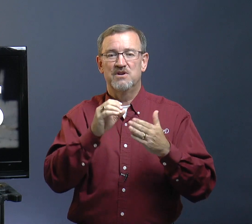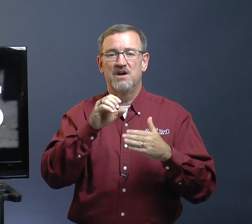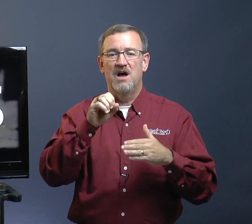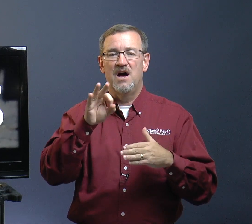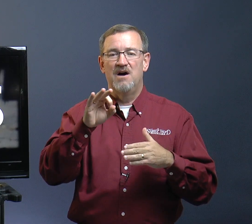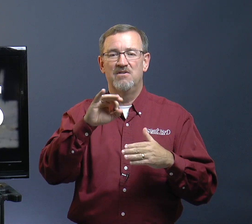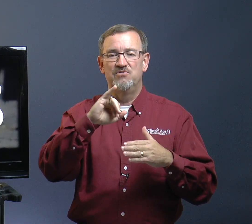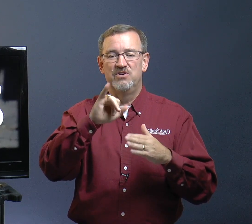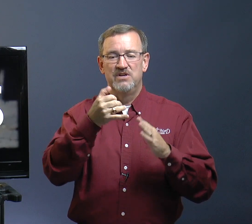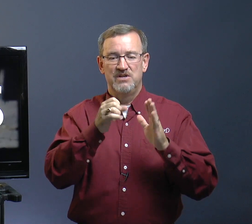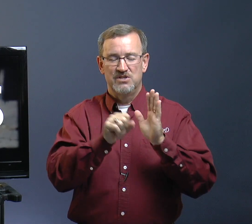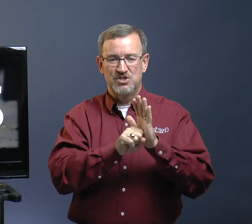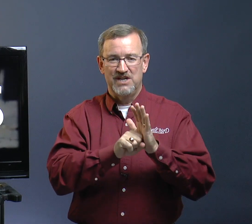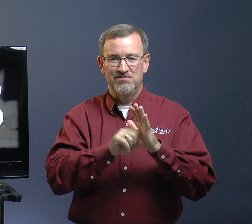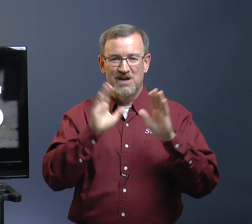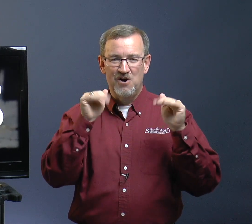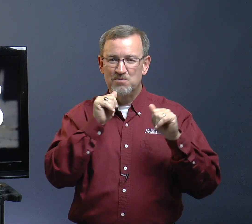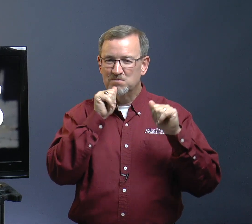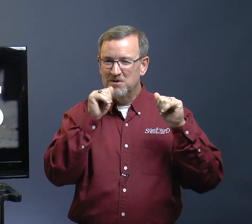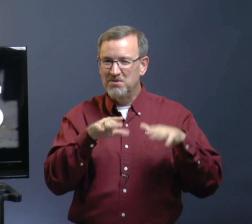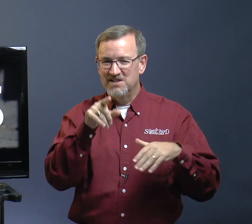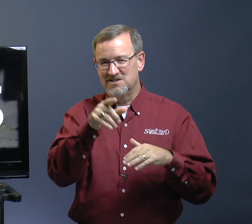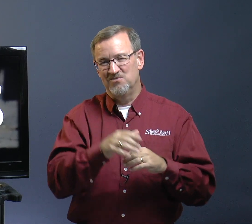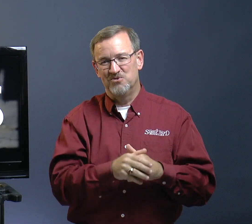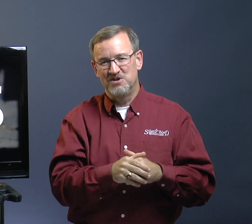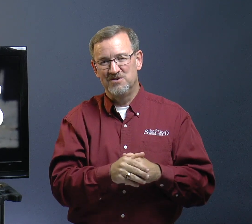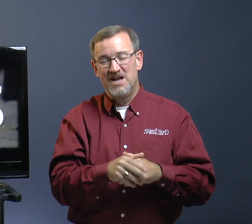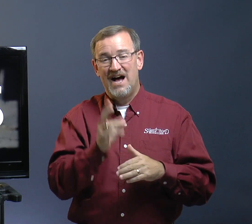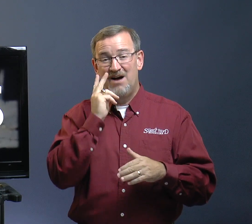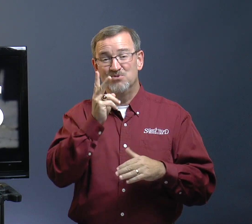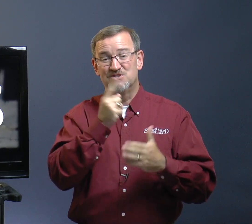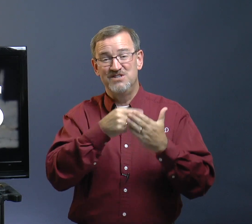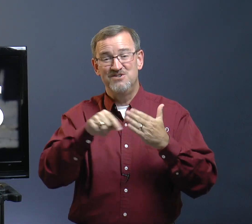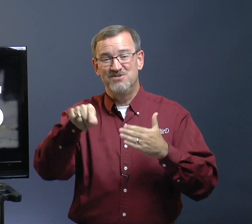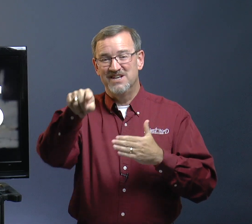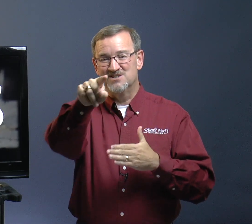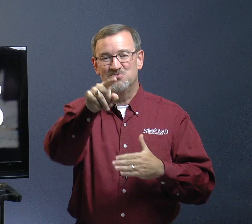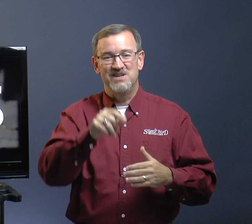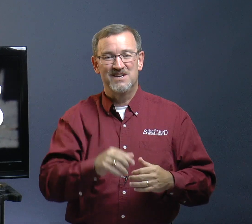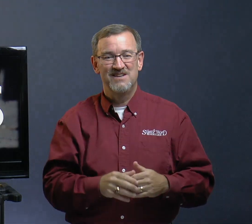of James. I hope it's been a blessing for you. I will see you next week.